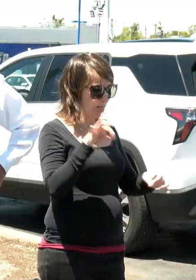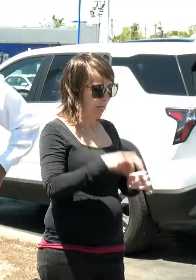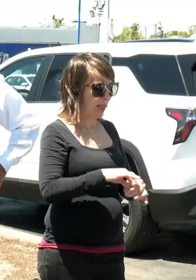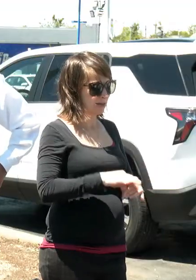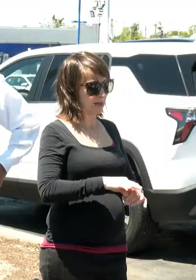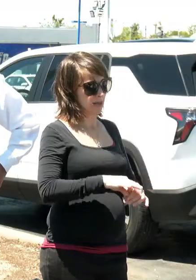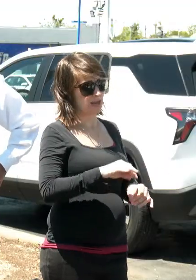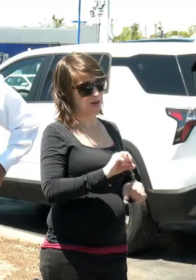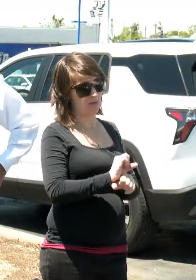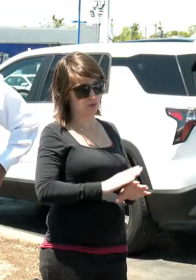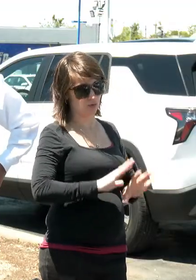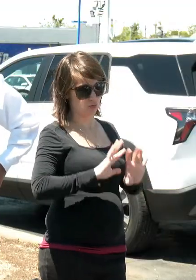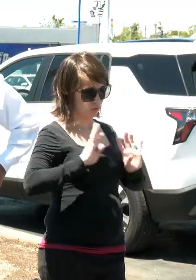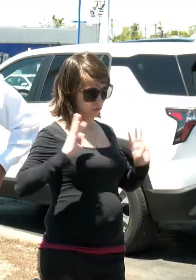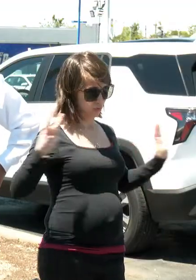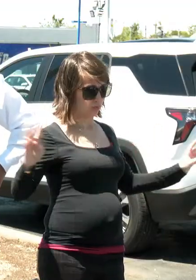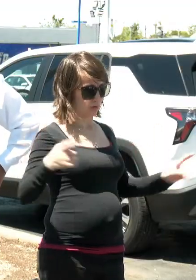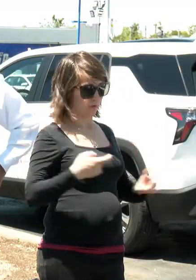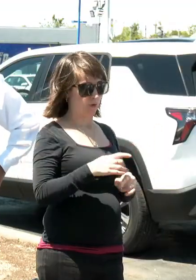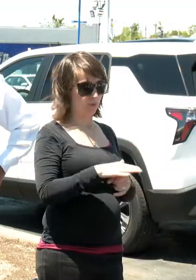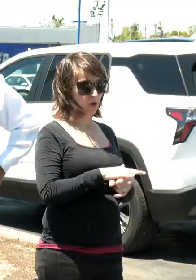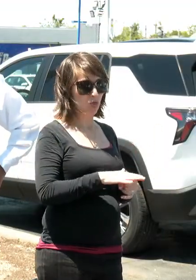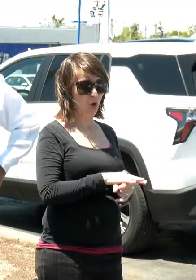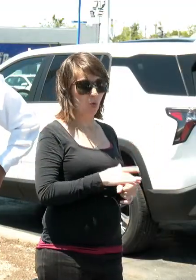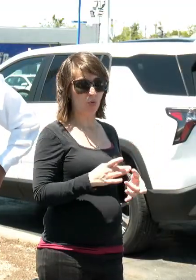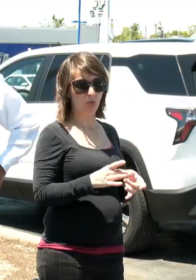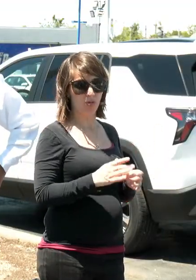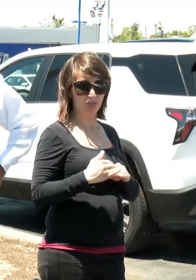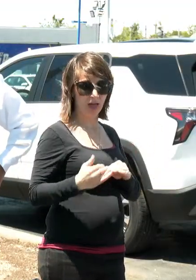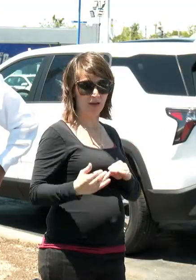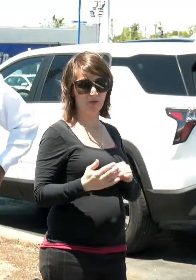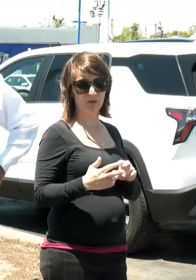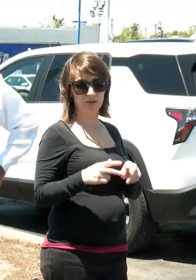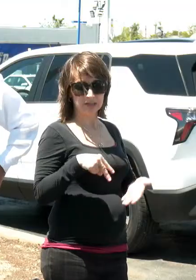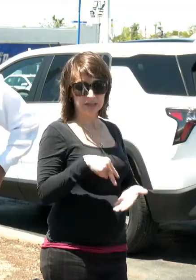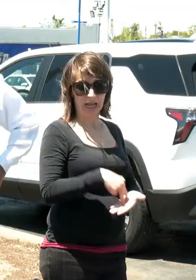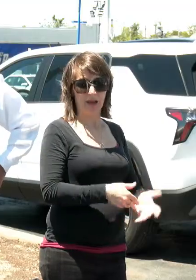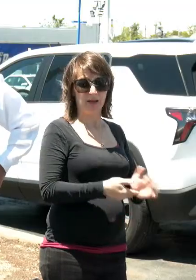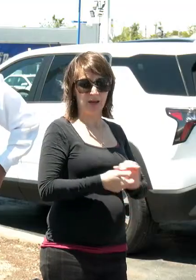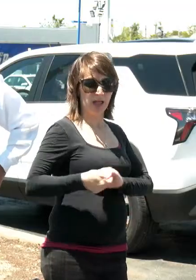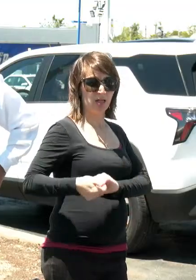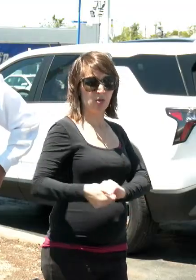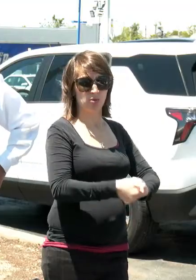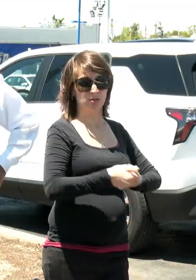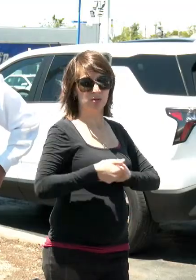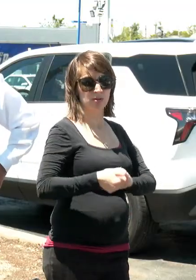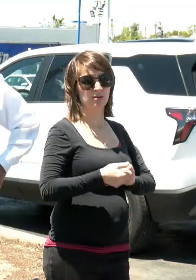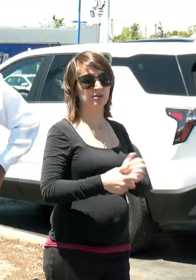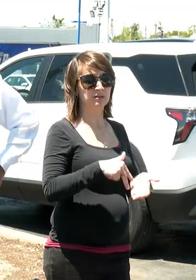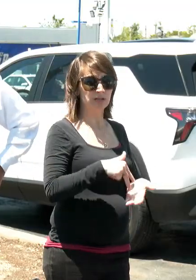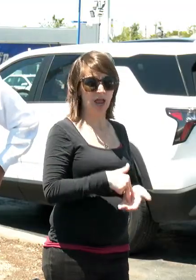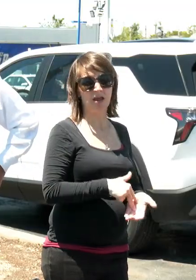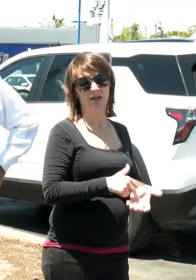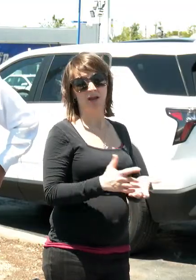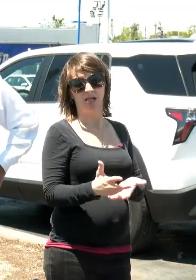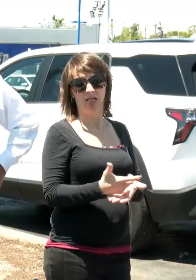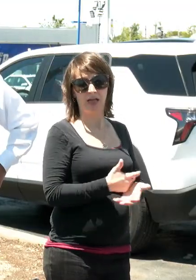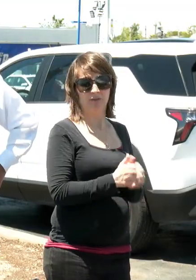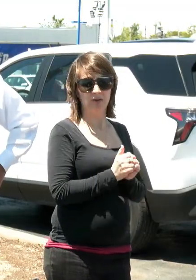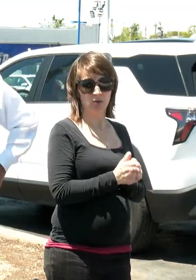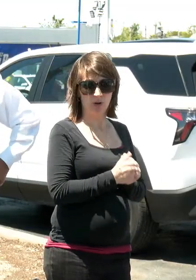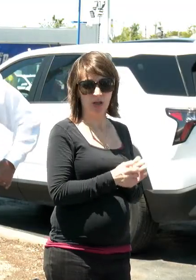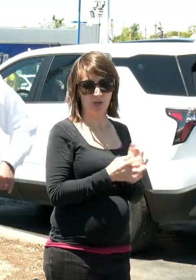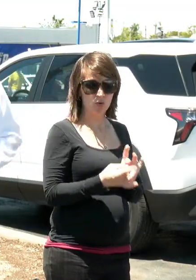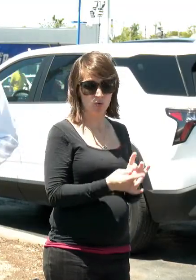from the local level here standing in unison, standing collectively together,